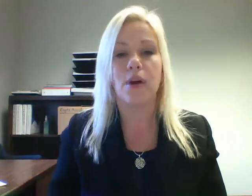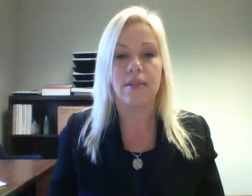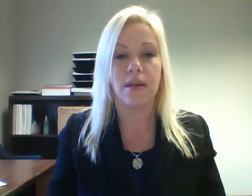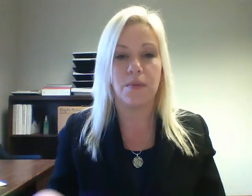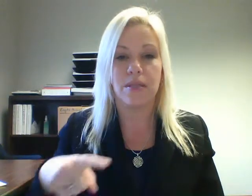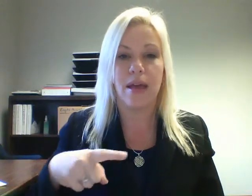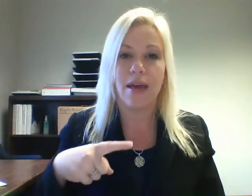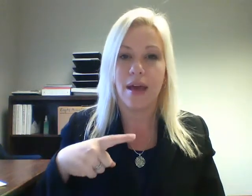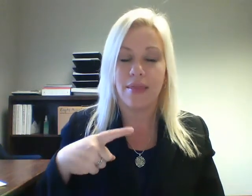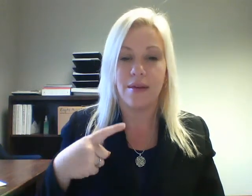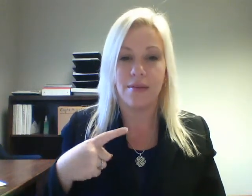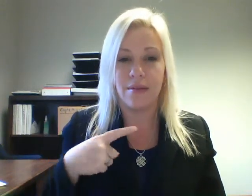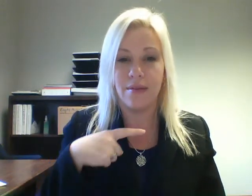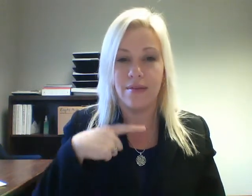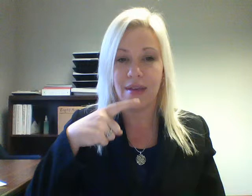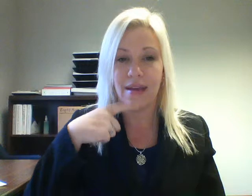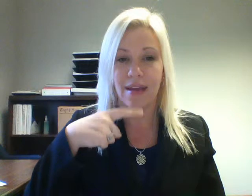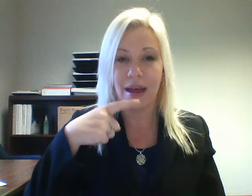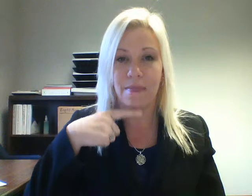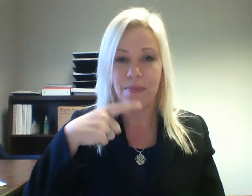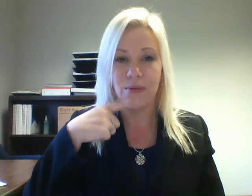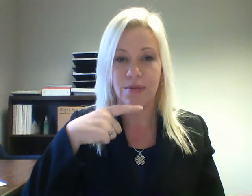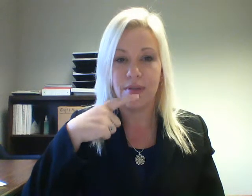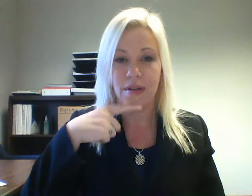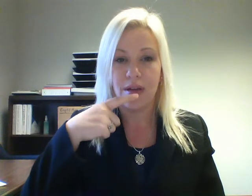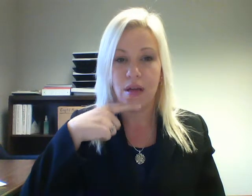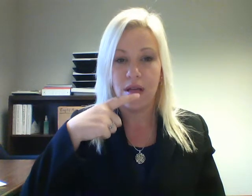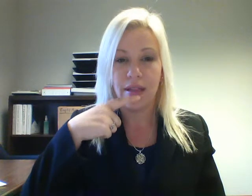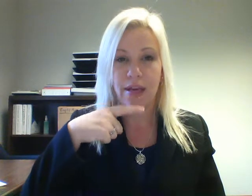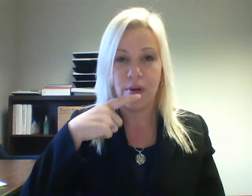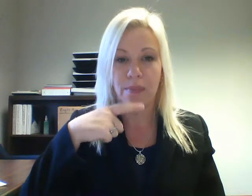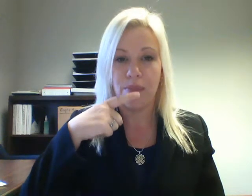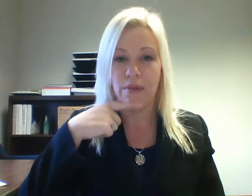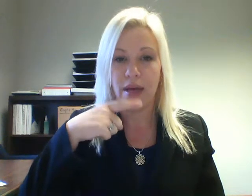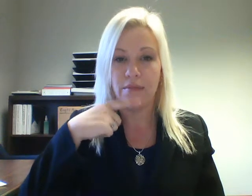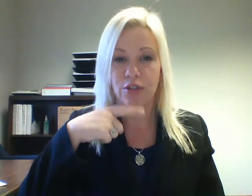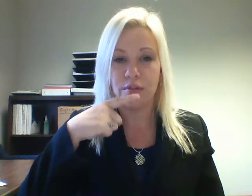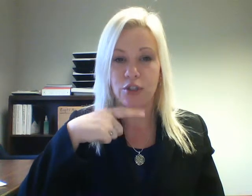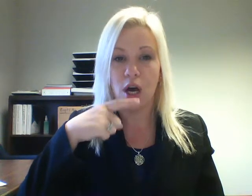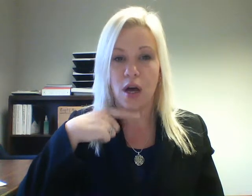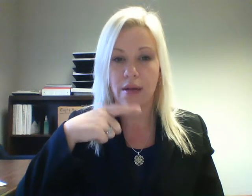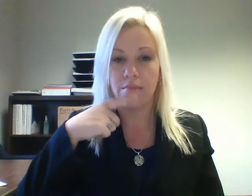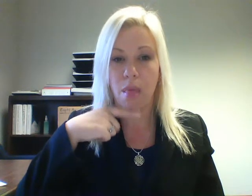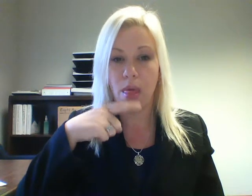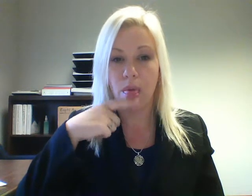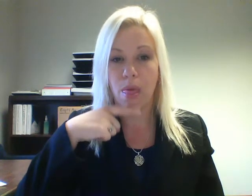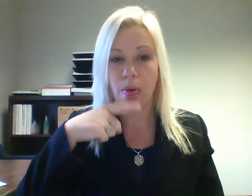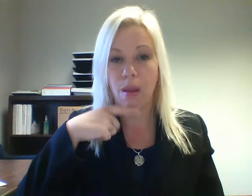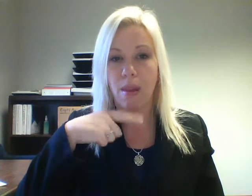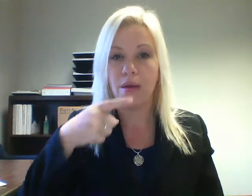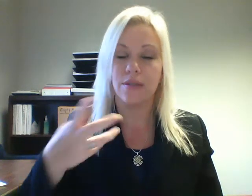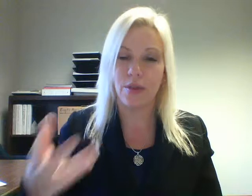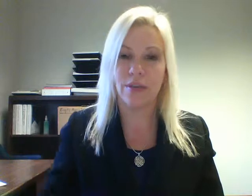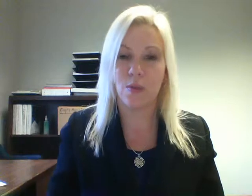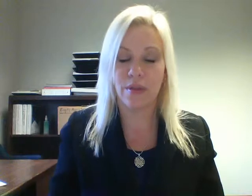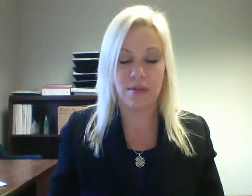said it was like that. It's like a lot of people, hearing people, they just talk and blah, blah, blah, blah, blah, blah, blah. So that's where the sign